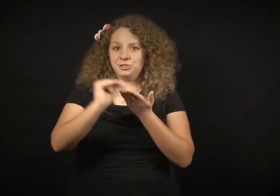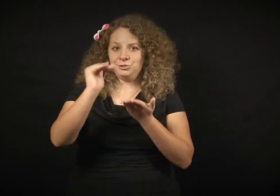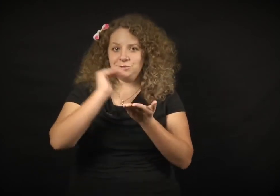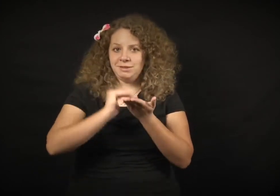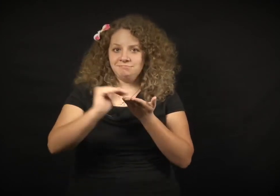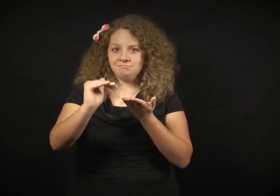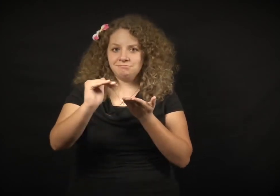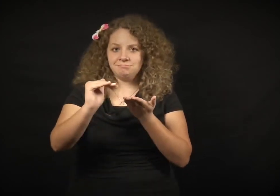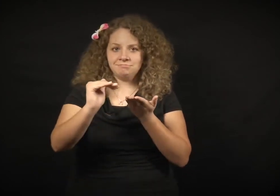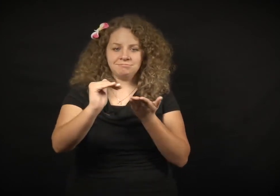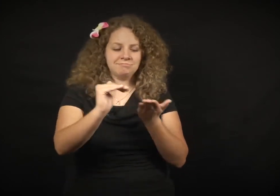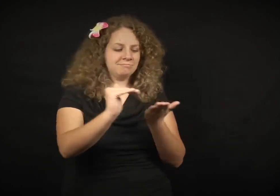Excuse me.